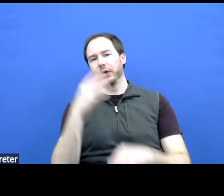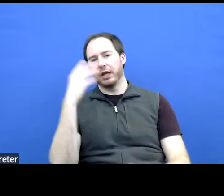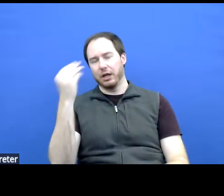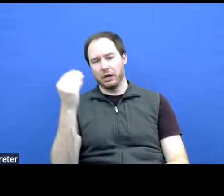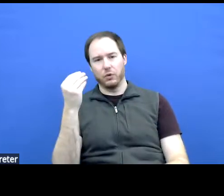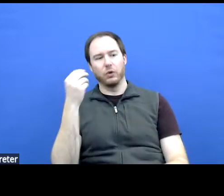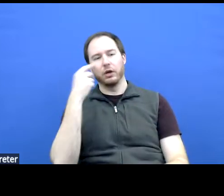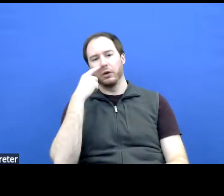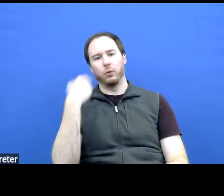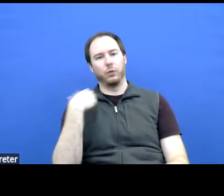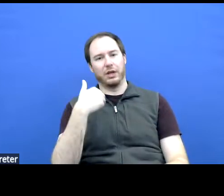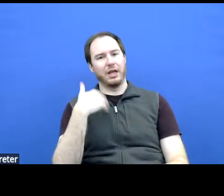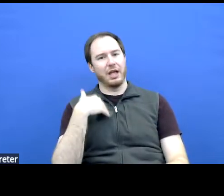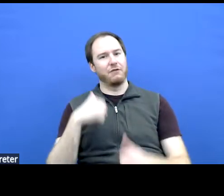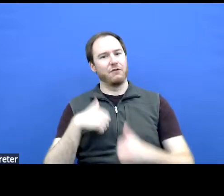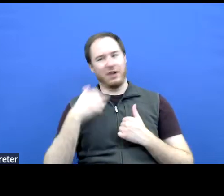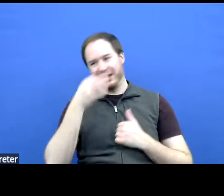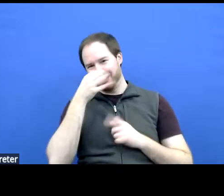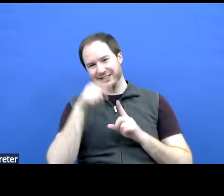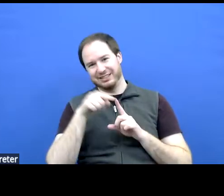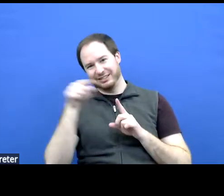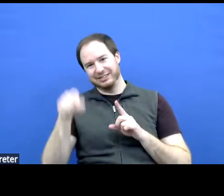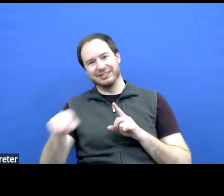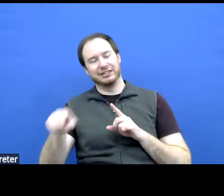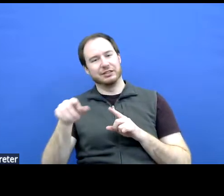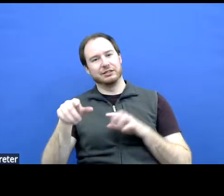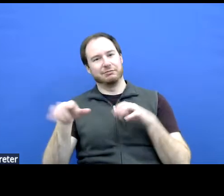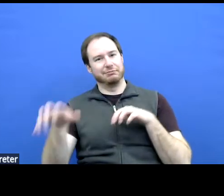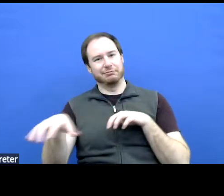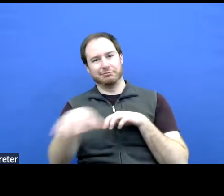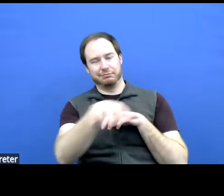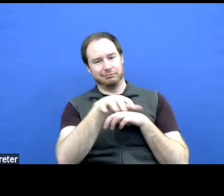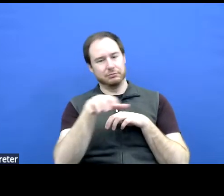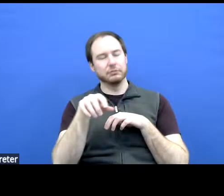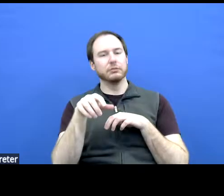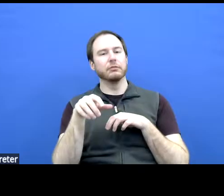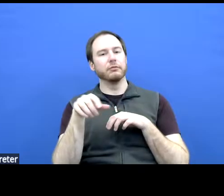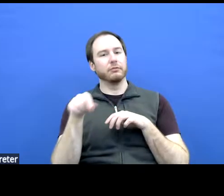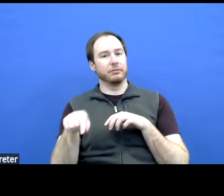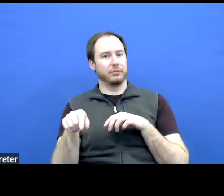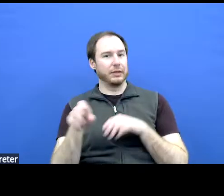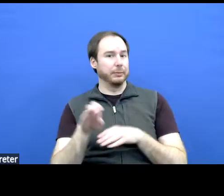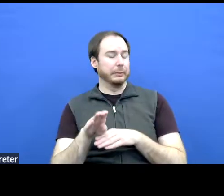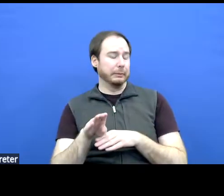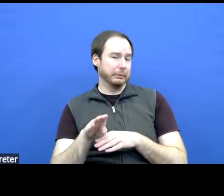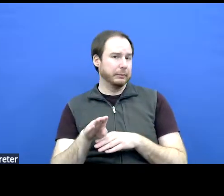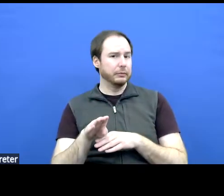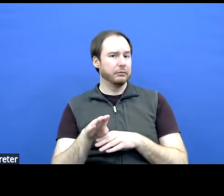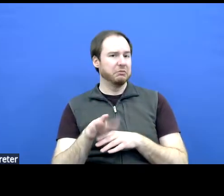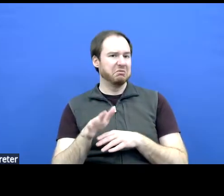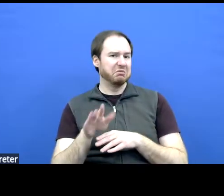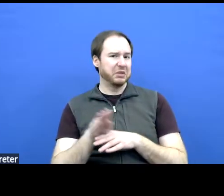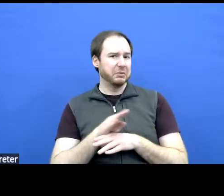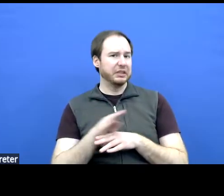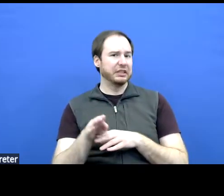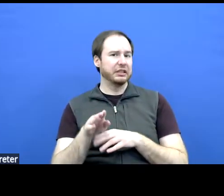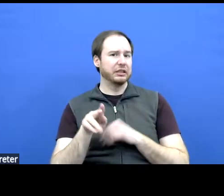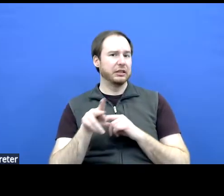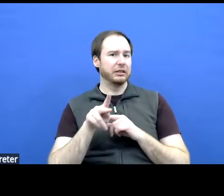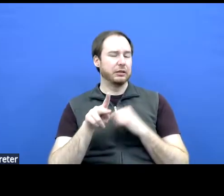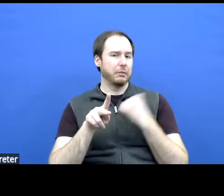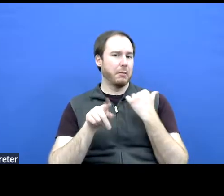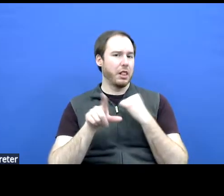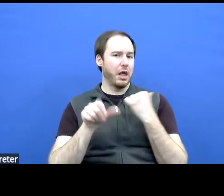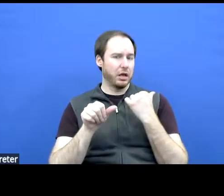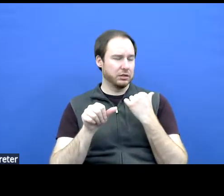We have residential area right down the hill from where you are. That's it's pretty busy plaza for the